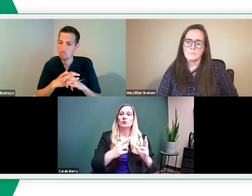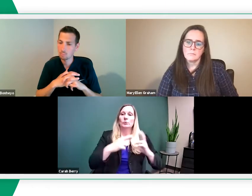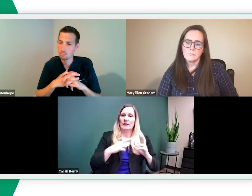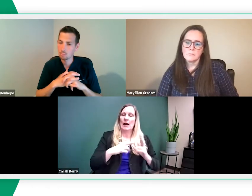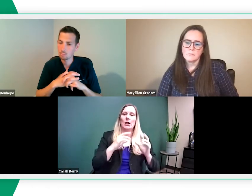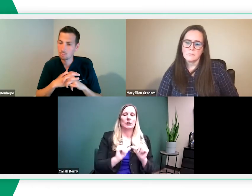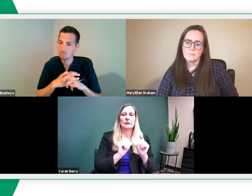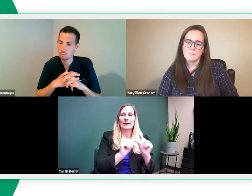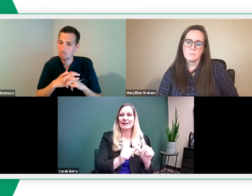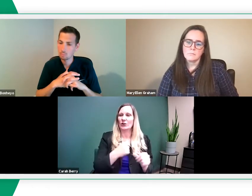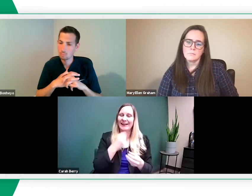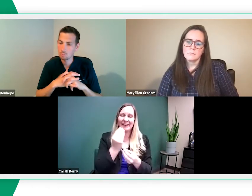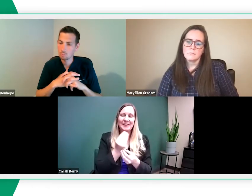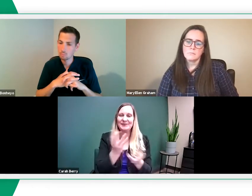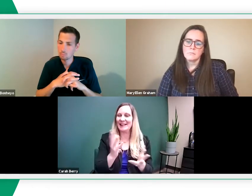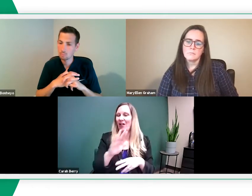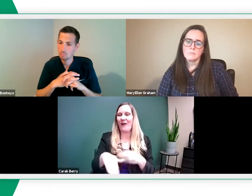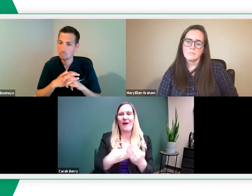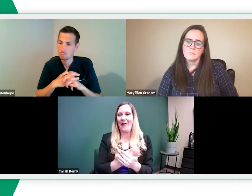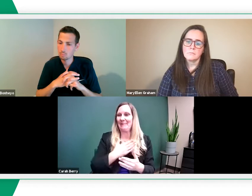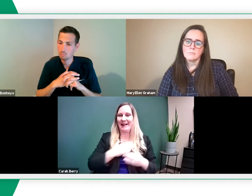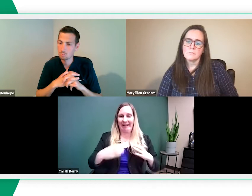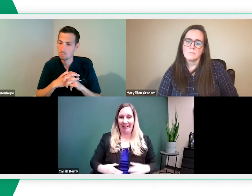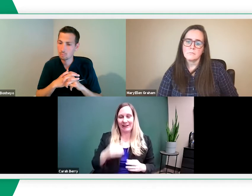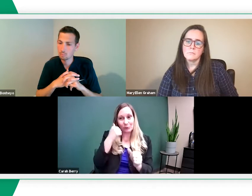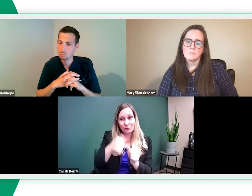And you want to have those clear goals for retirement.